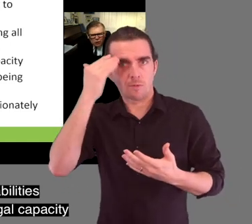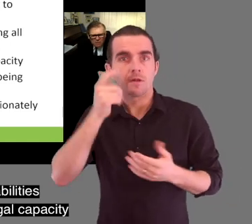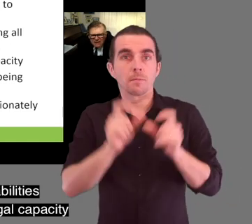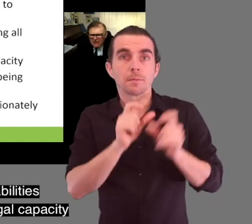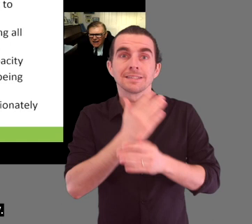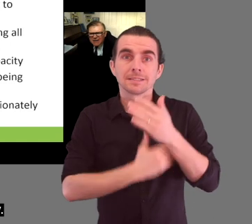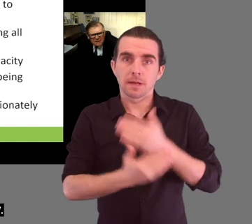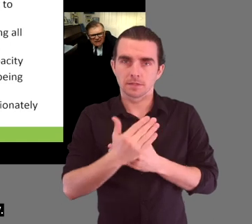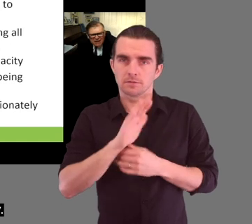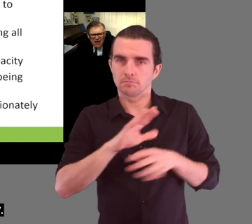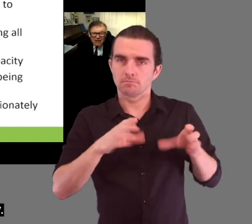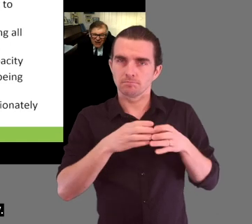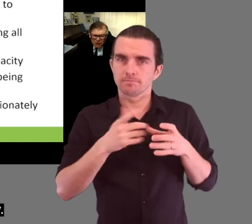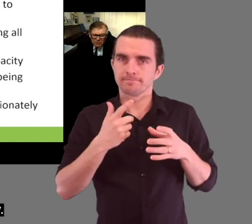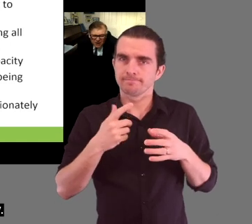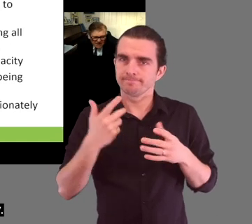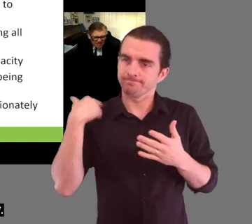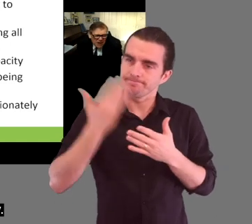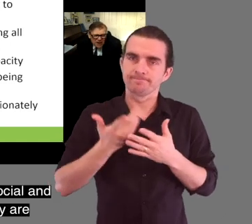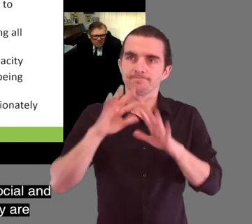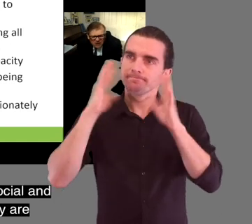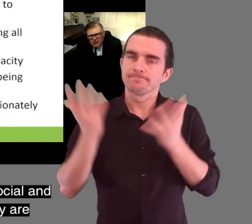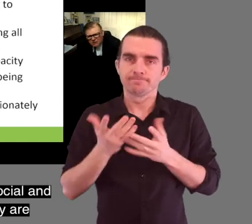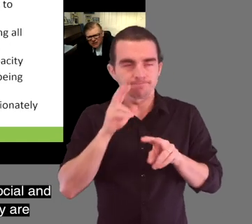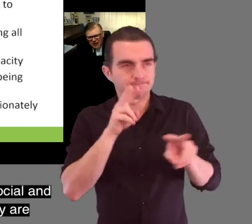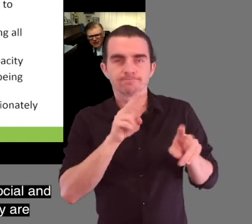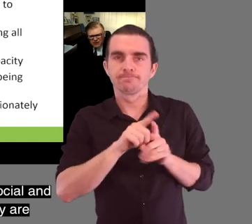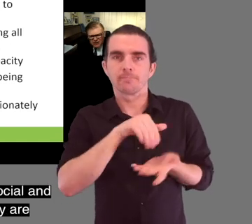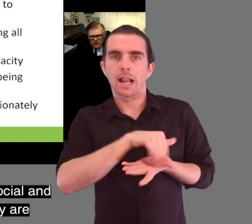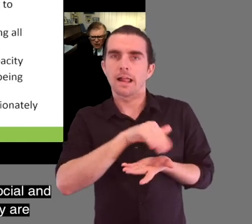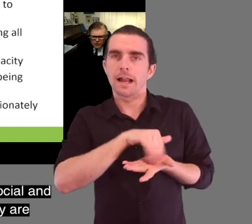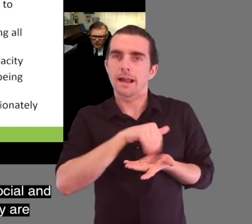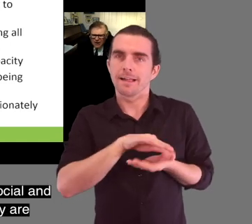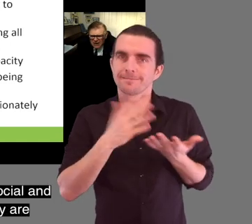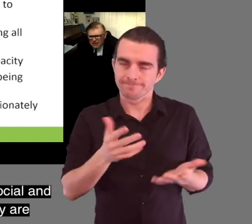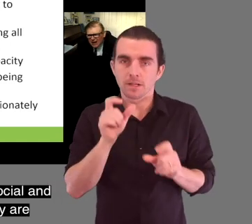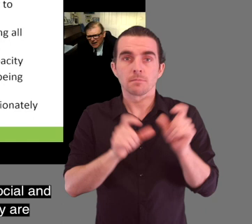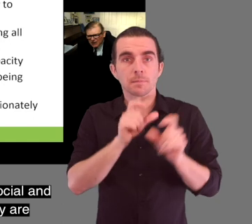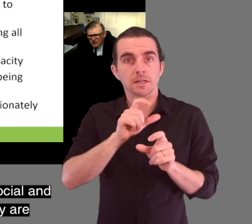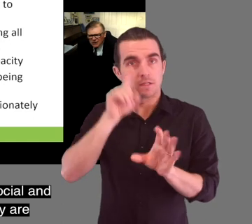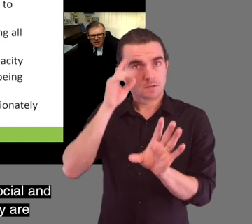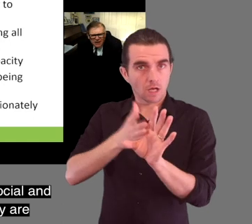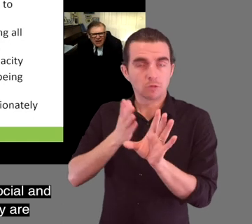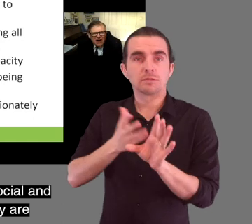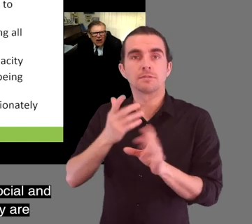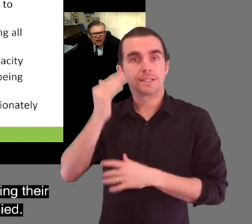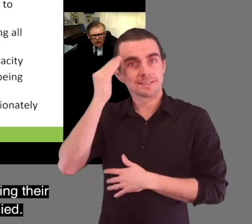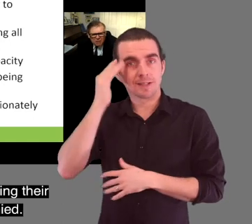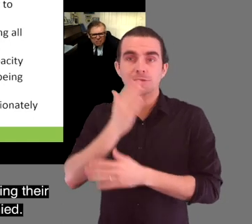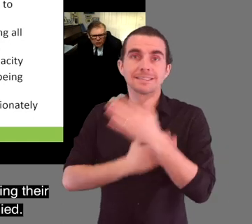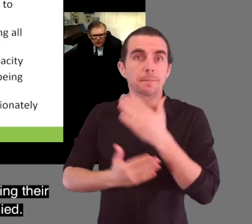legal capacity is being denied globally. Persons with psychosocial and intellectual disability